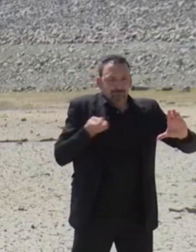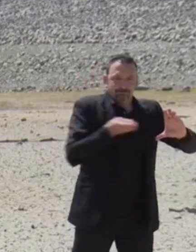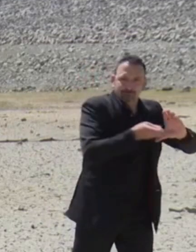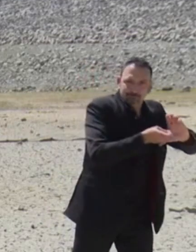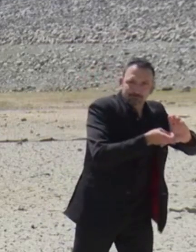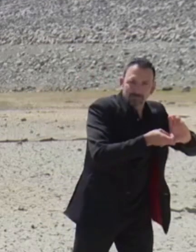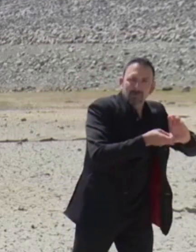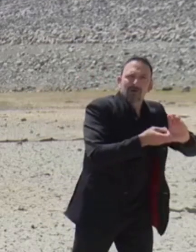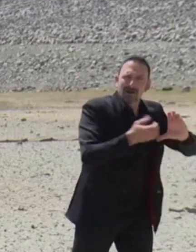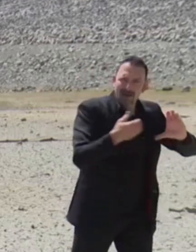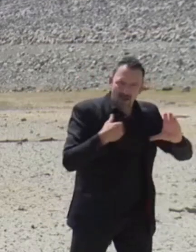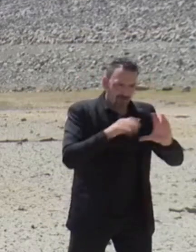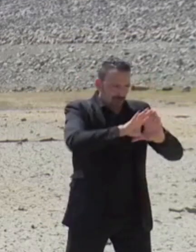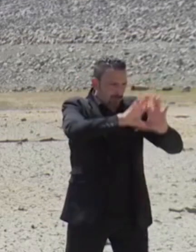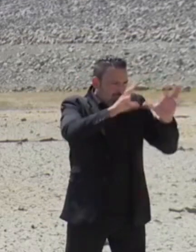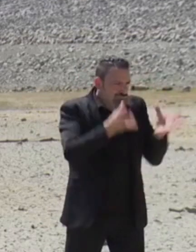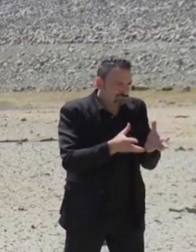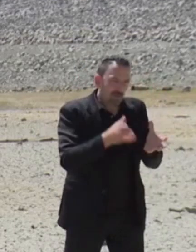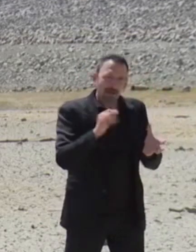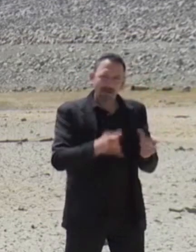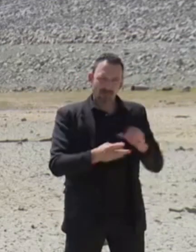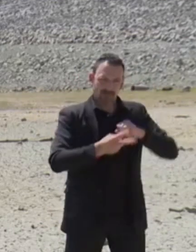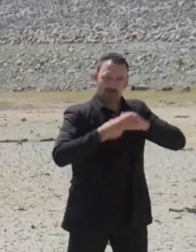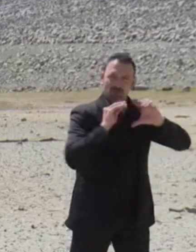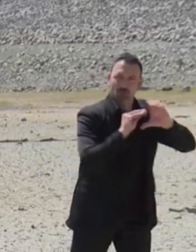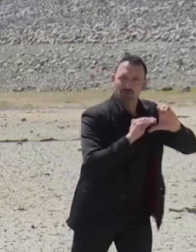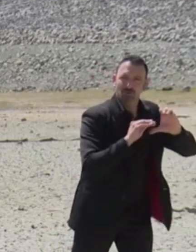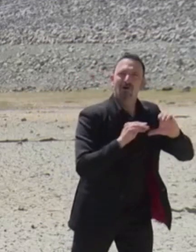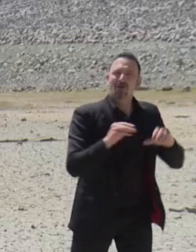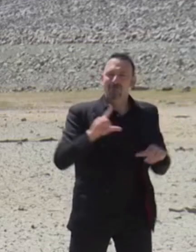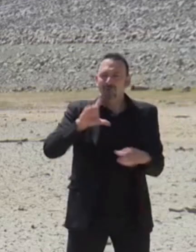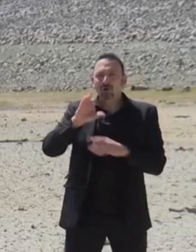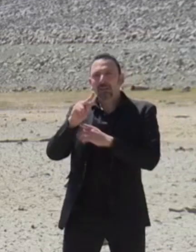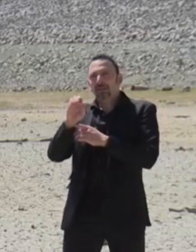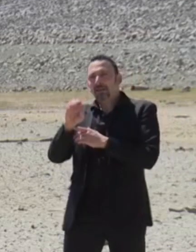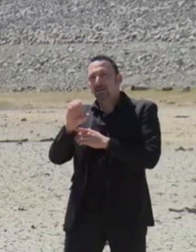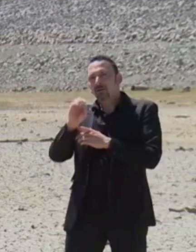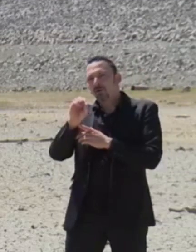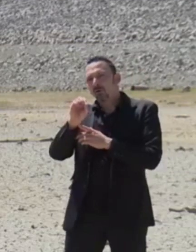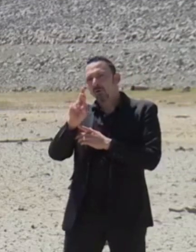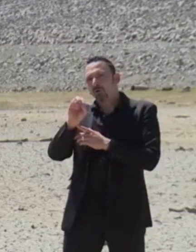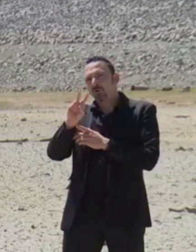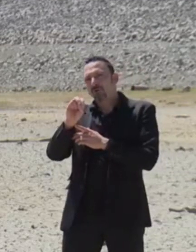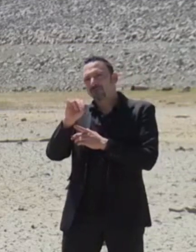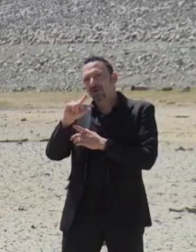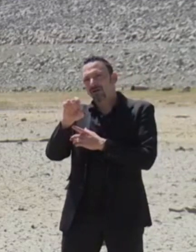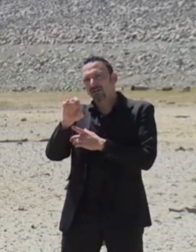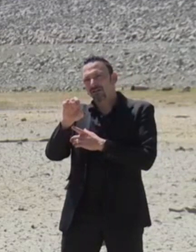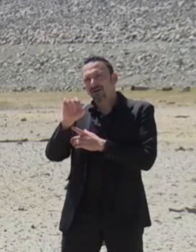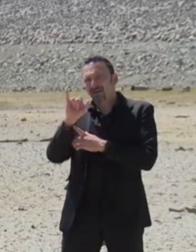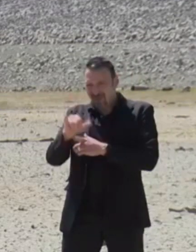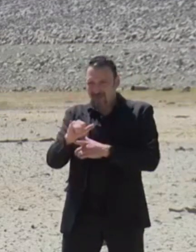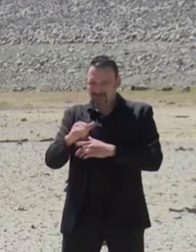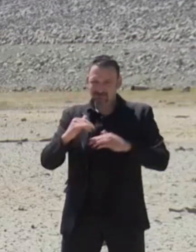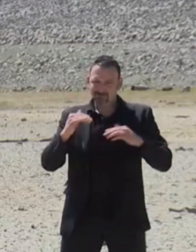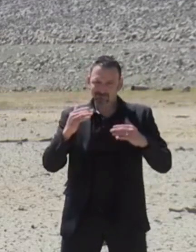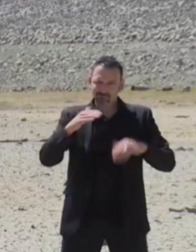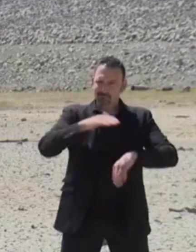the aggregate storage capacity of Lake Oroville at capacity. And I'm mindful of